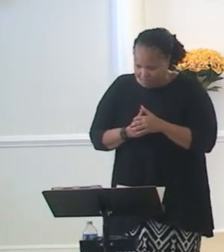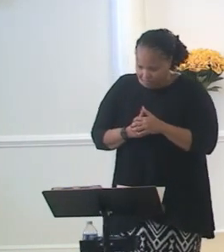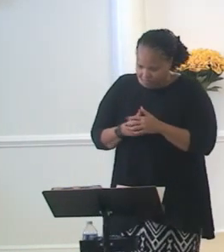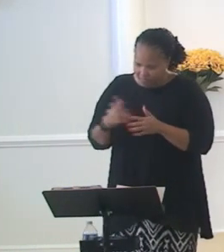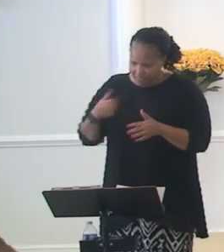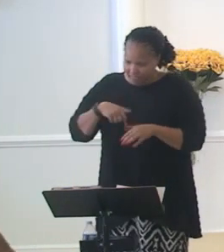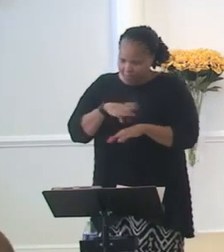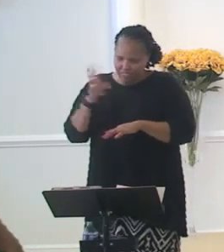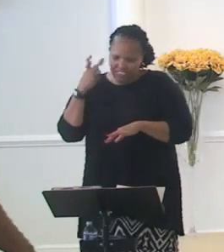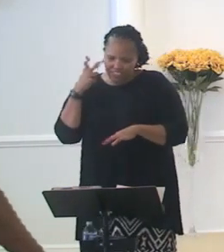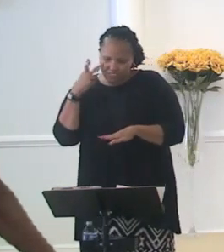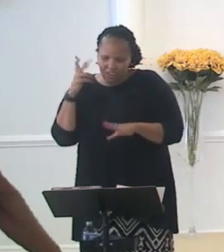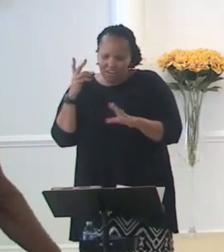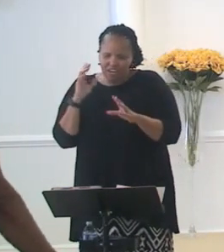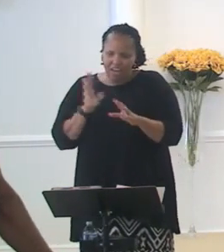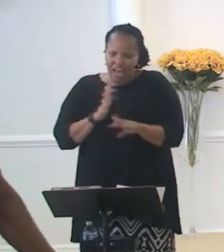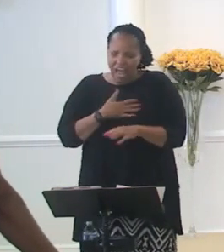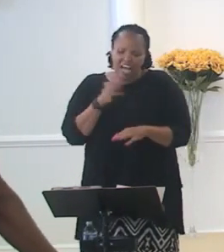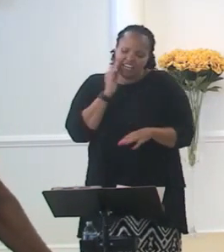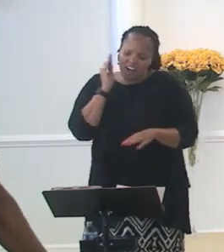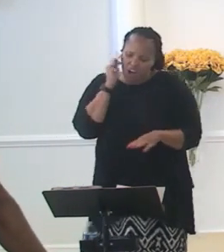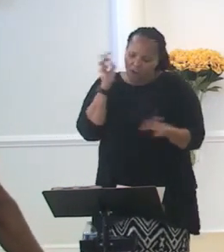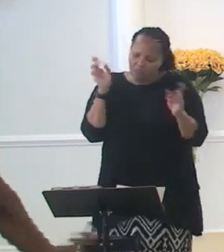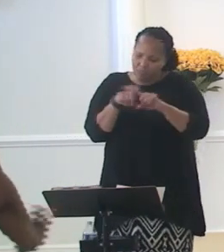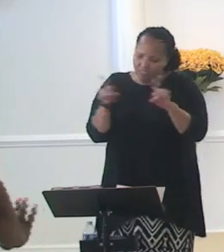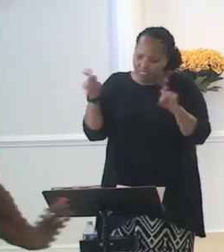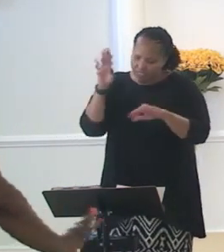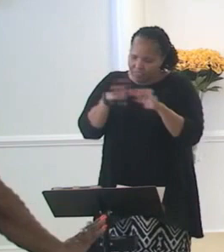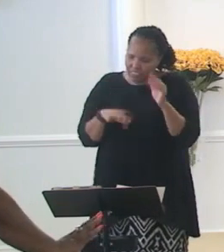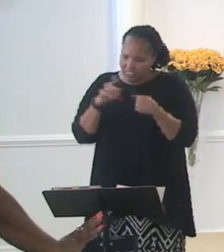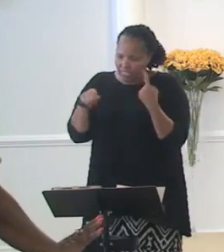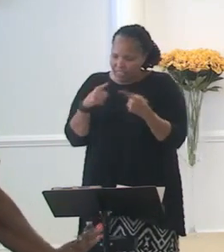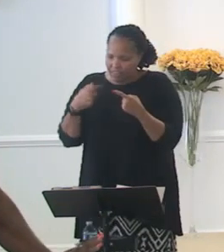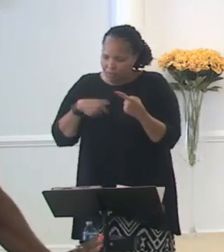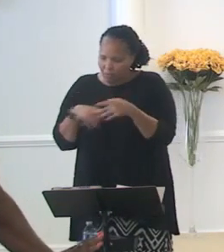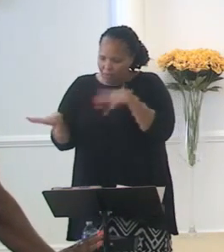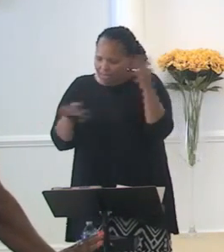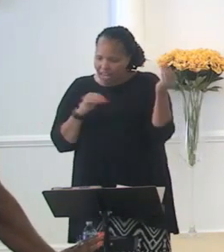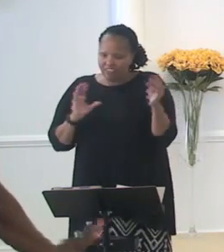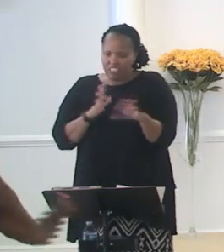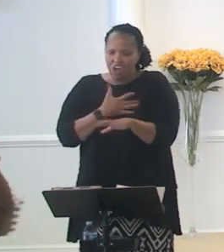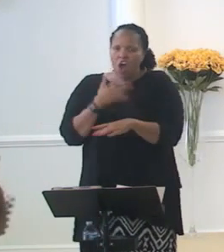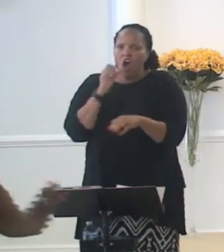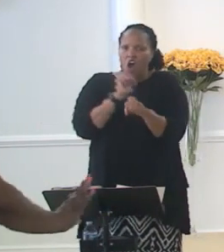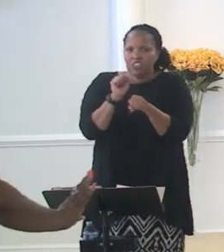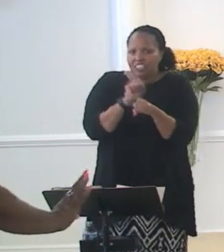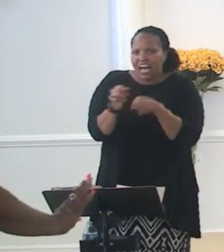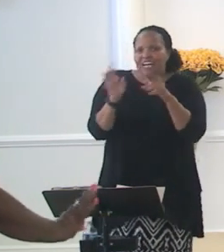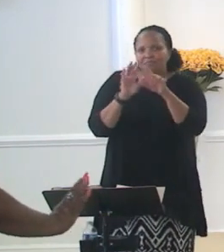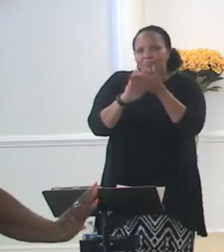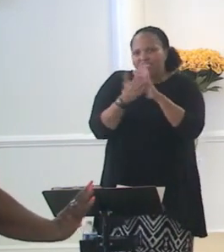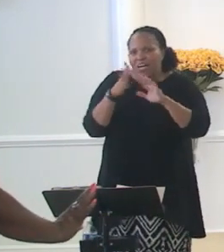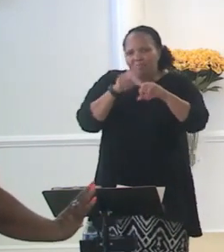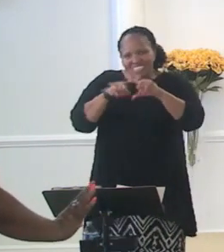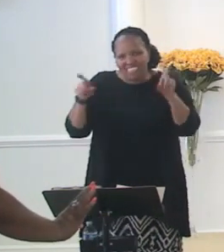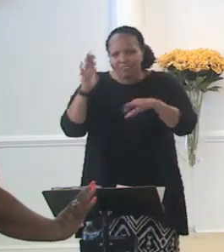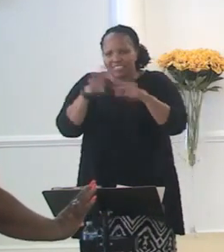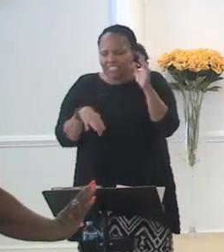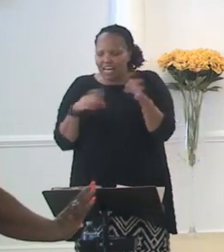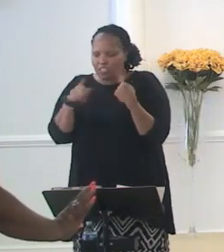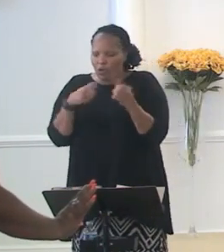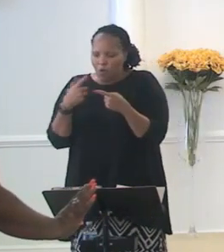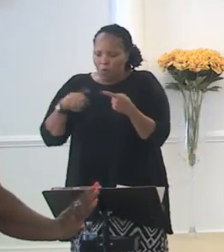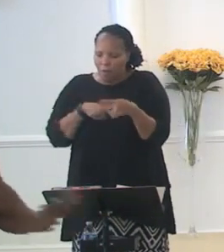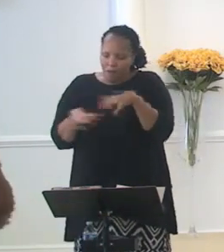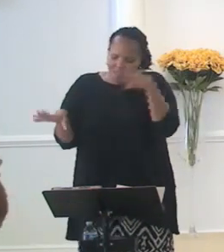We look forward to our homes being different than the way we left them. Our jobs being different than the way we left them.